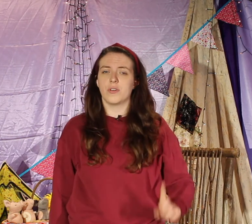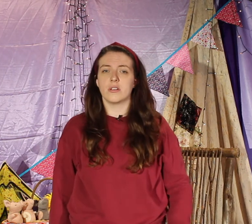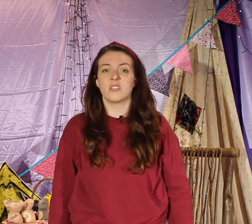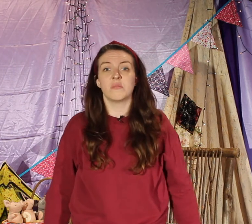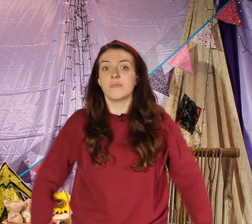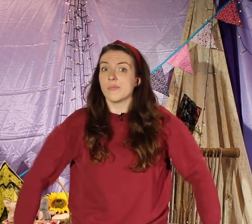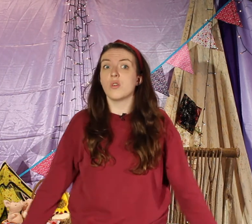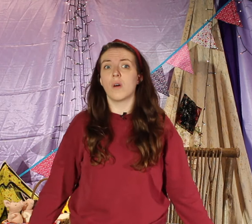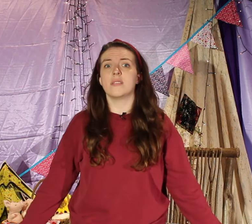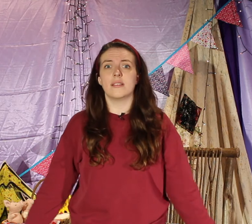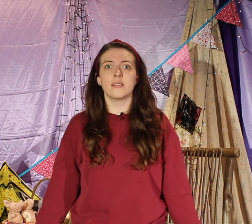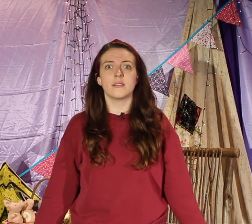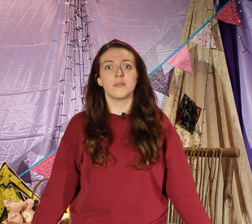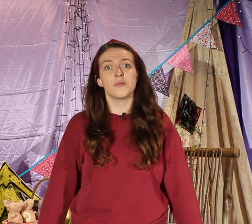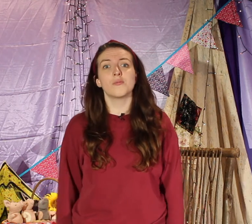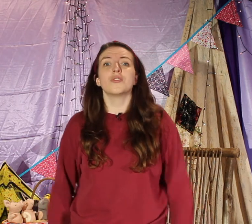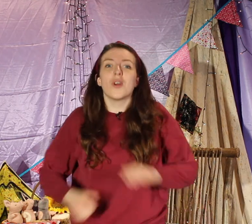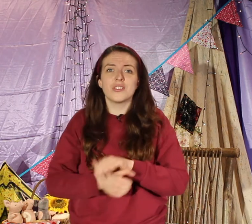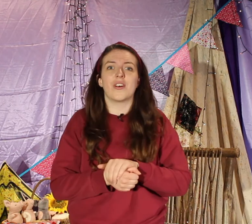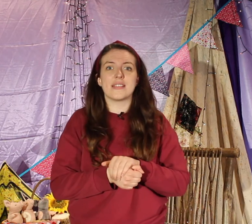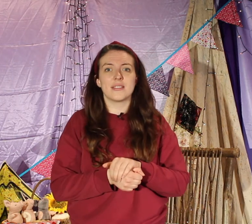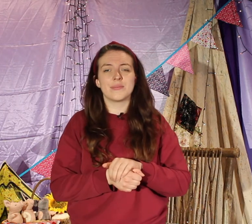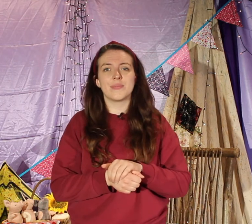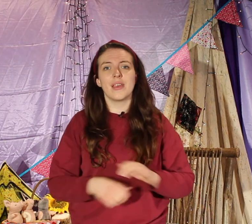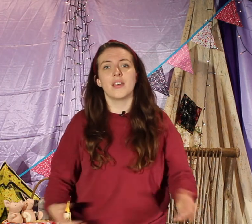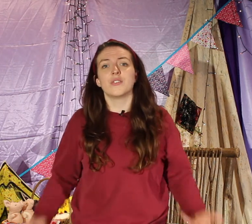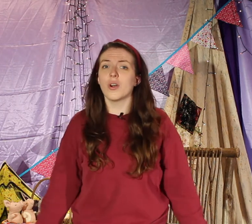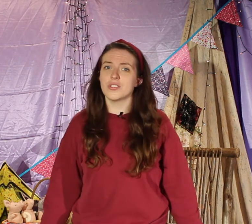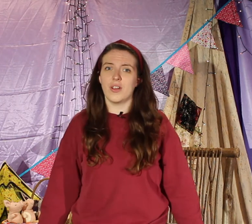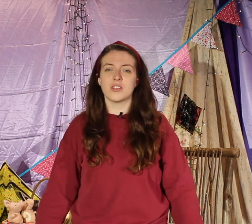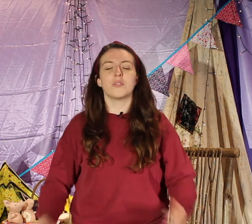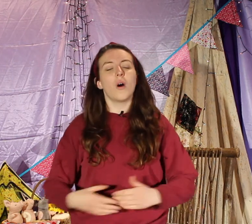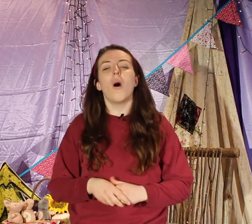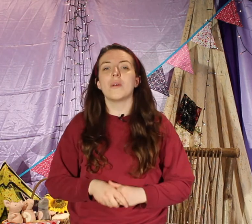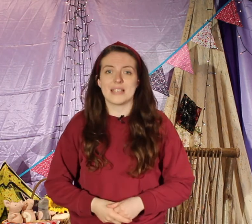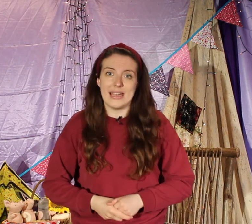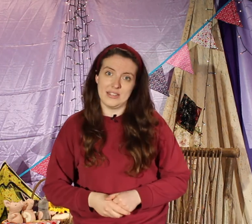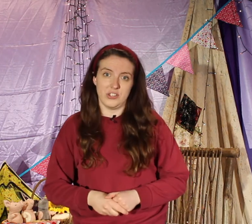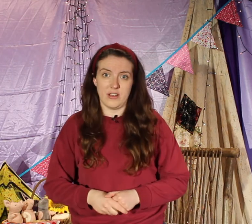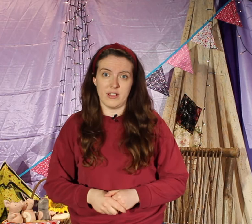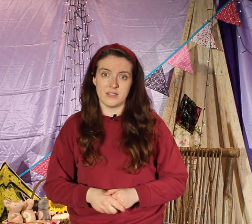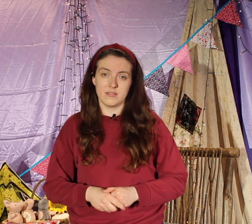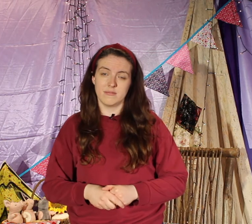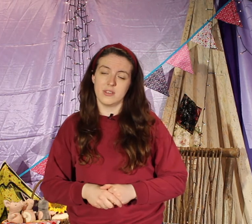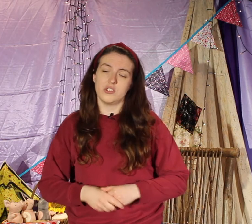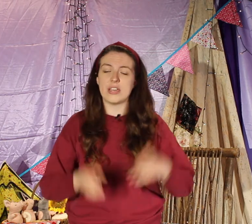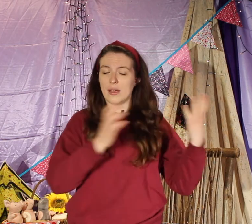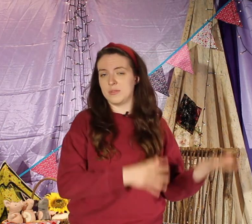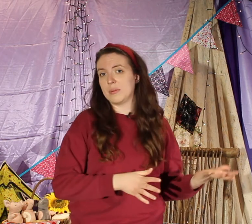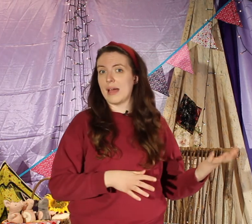forest who wasn't was Tortoise. Tortoise was always kind and generous. She helped to plan